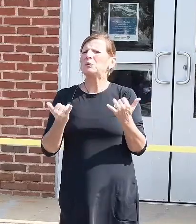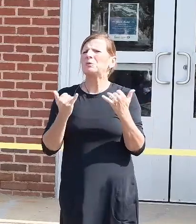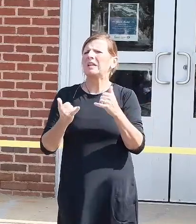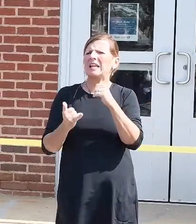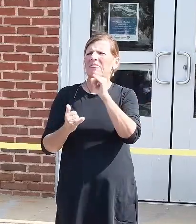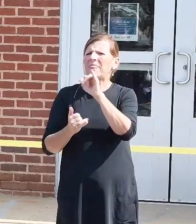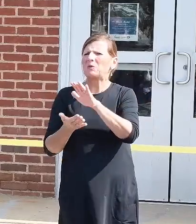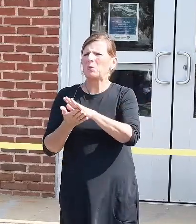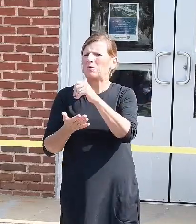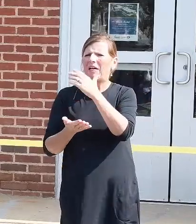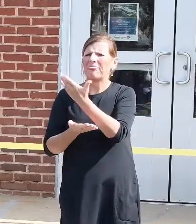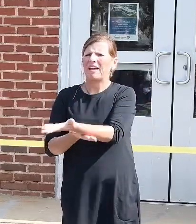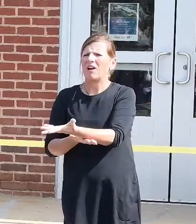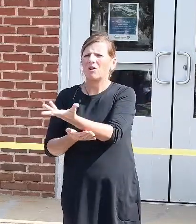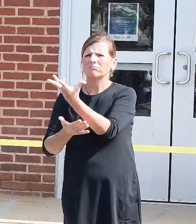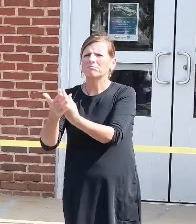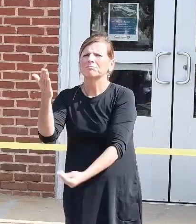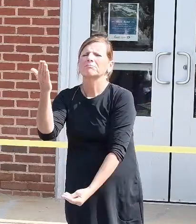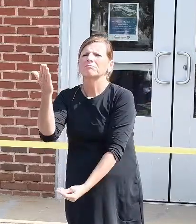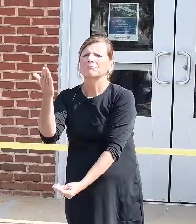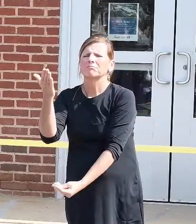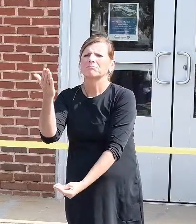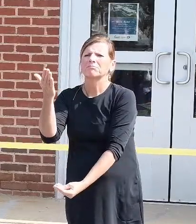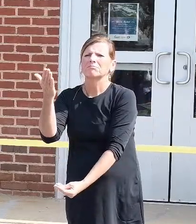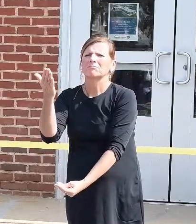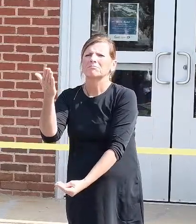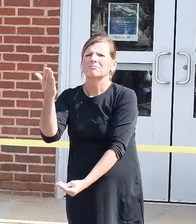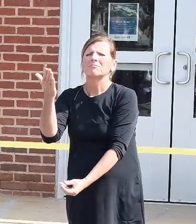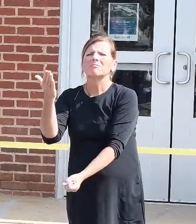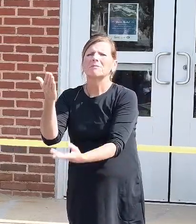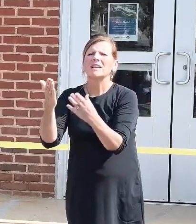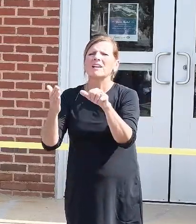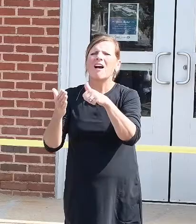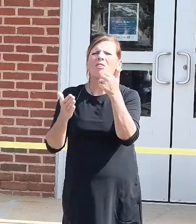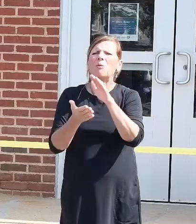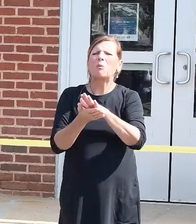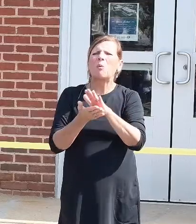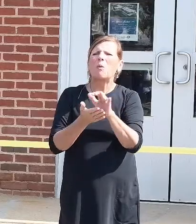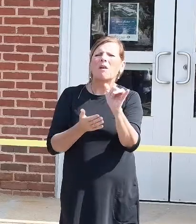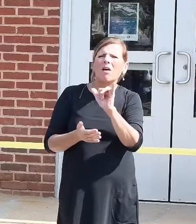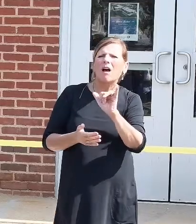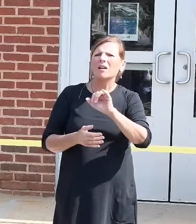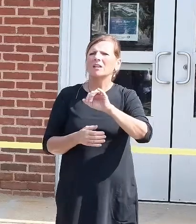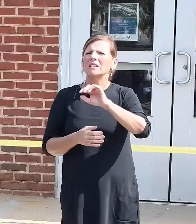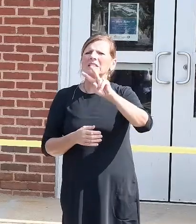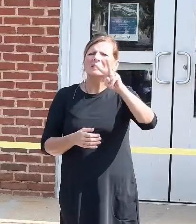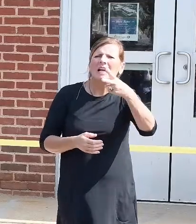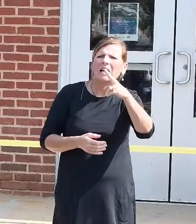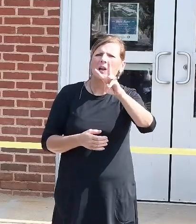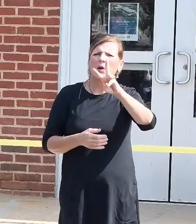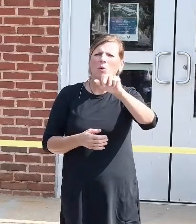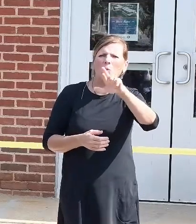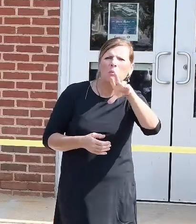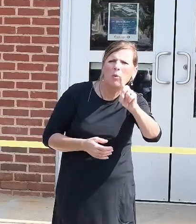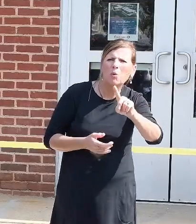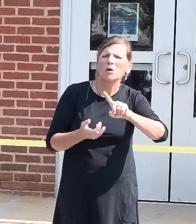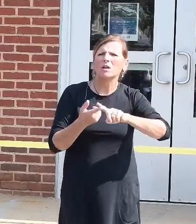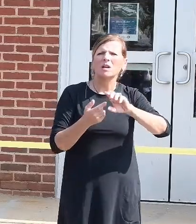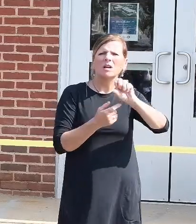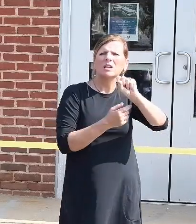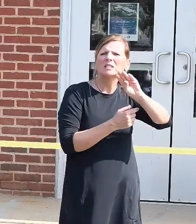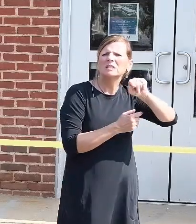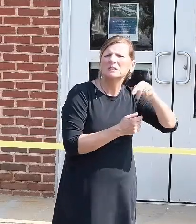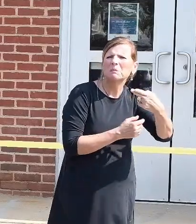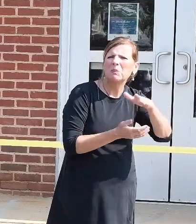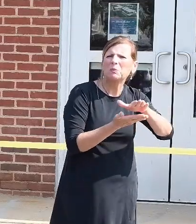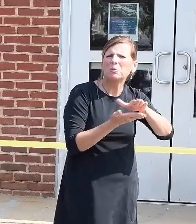there. It's gone. And many of the other schools like Second Ward and Smith School, a lot of